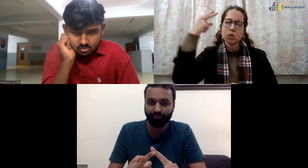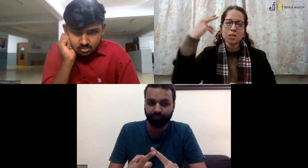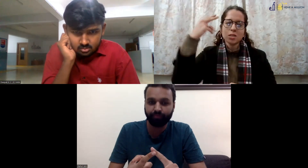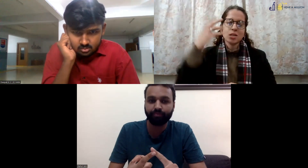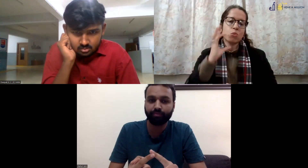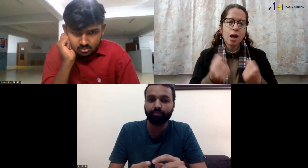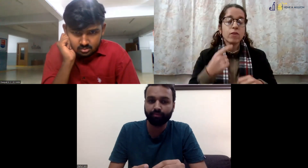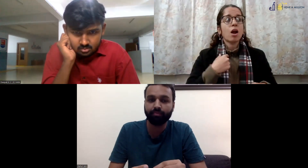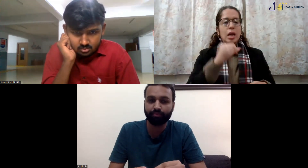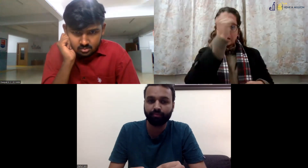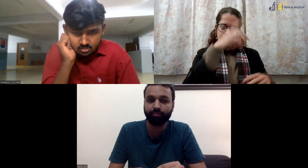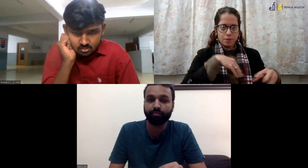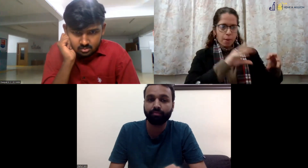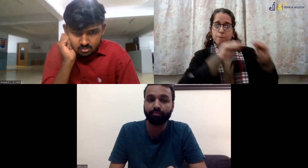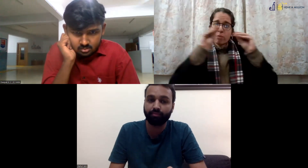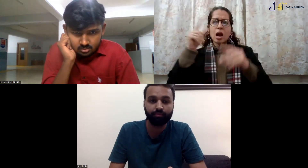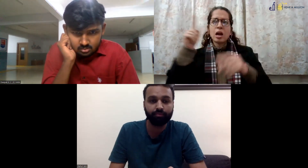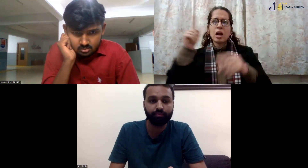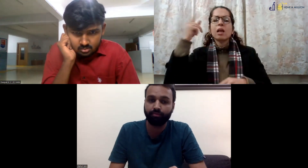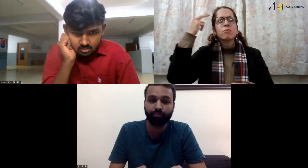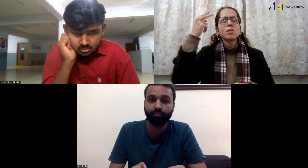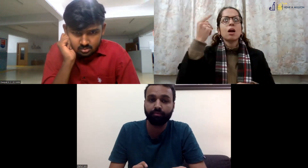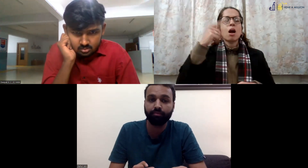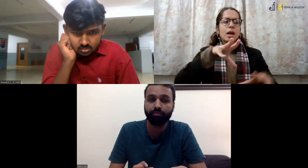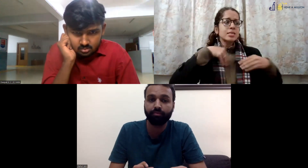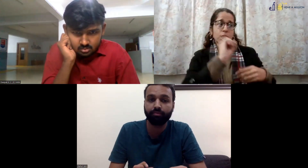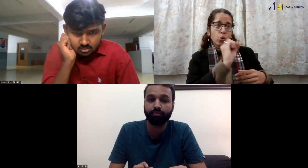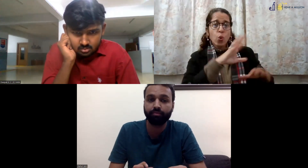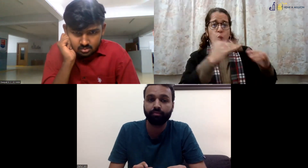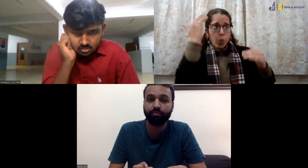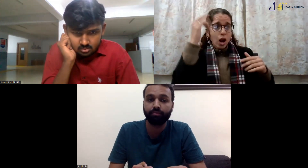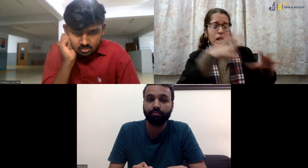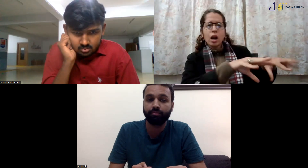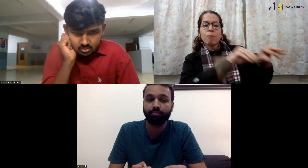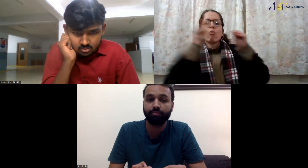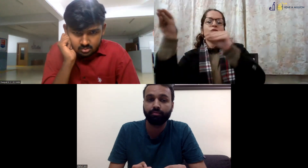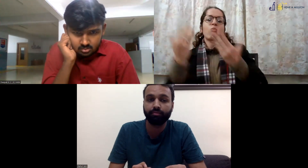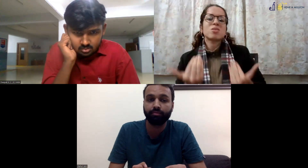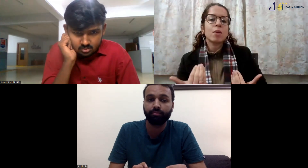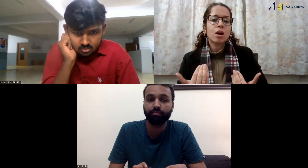proof? See, I think the one reason while I'm talking is if you want to move,